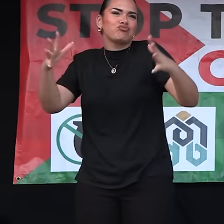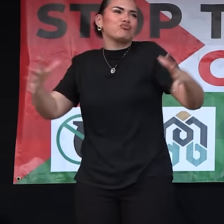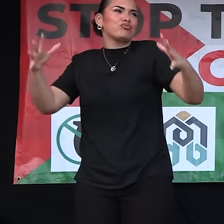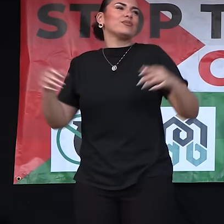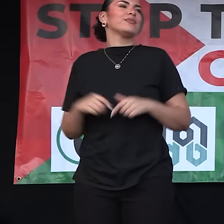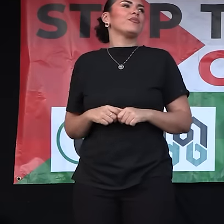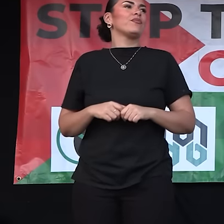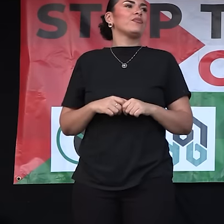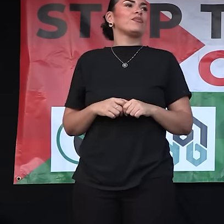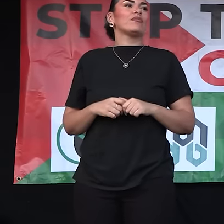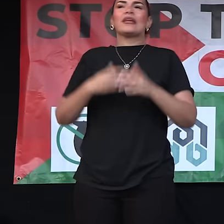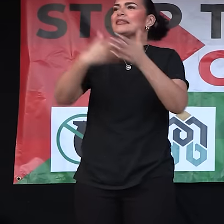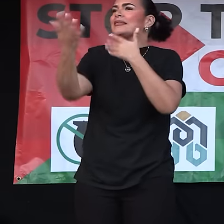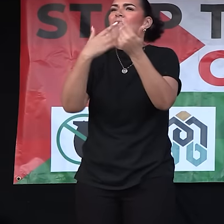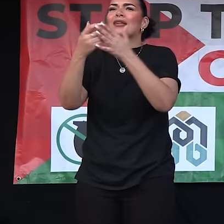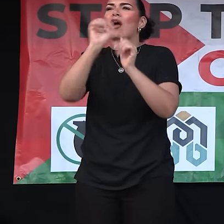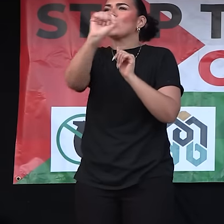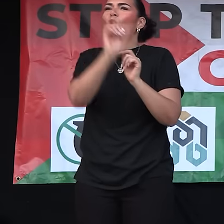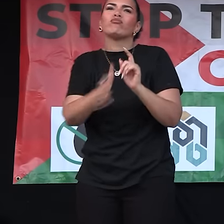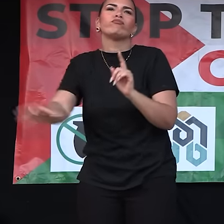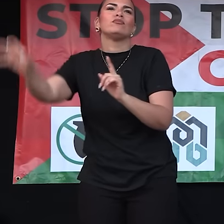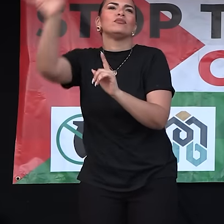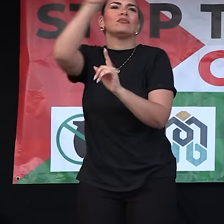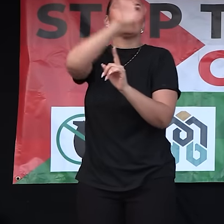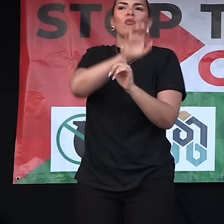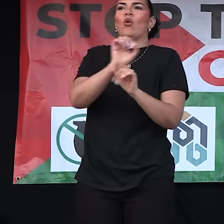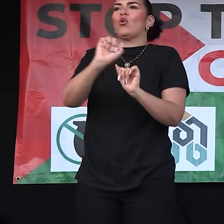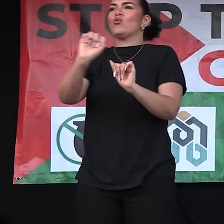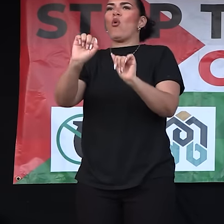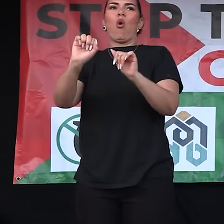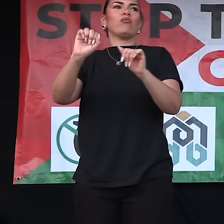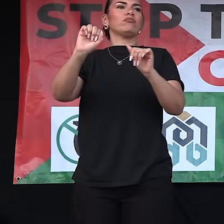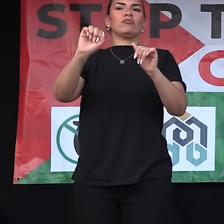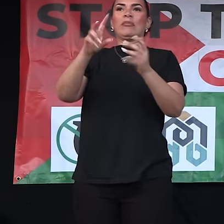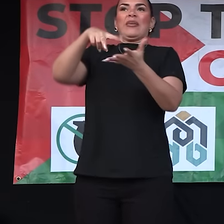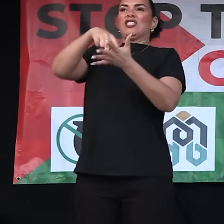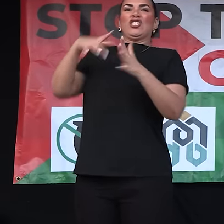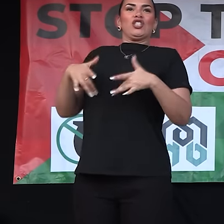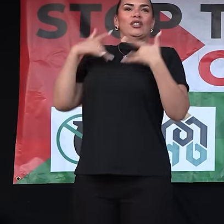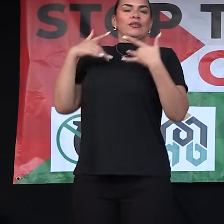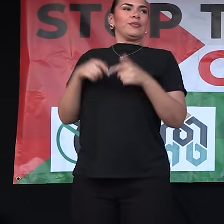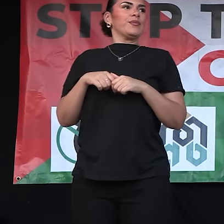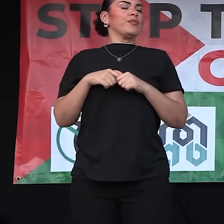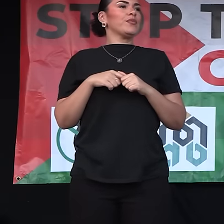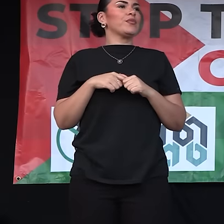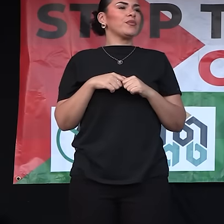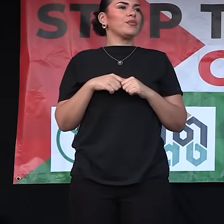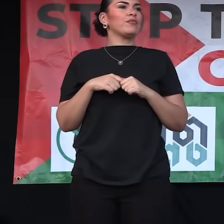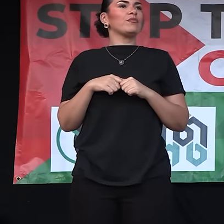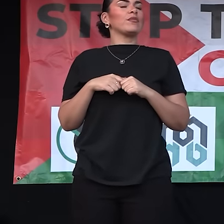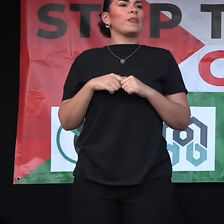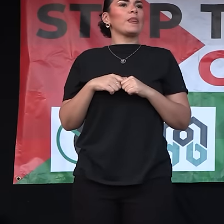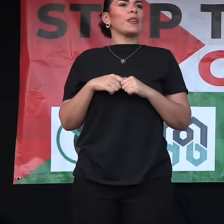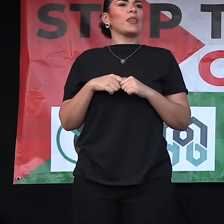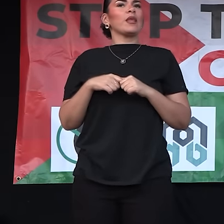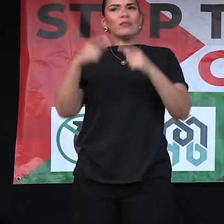Wherever you are and wherever you stand, you will know that among the many things